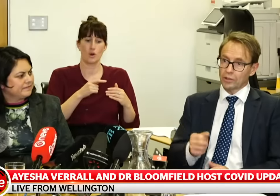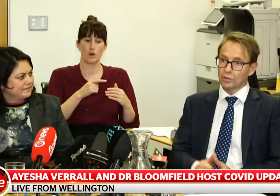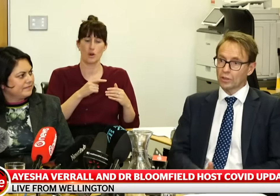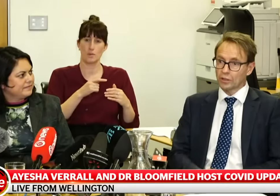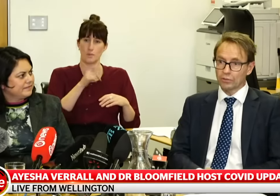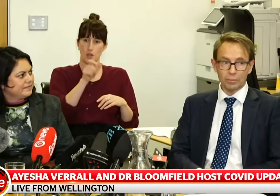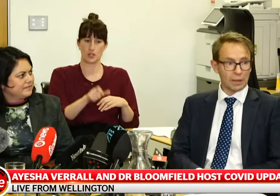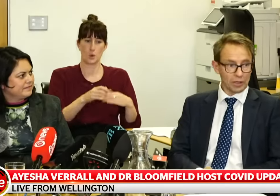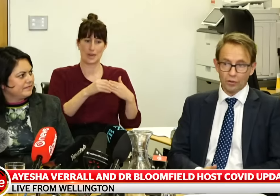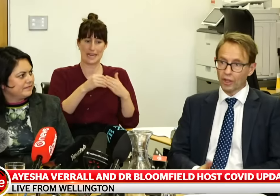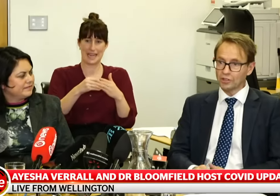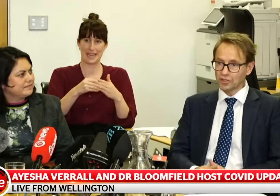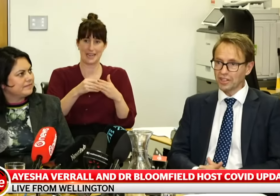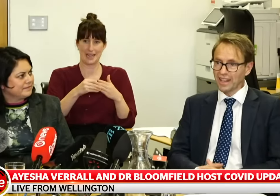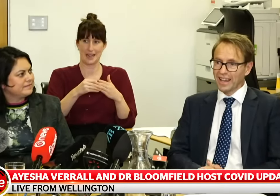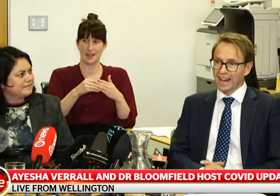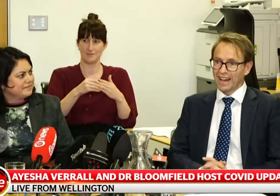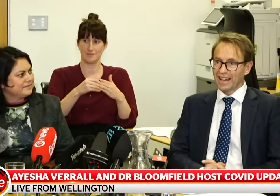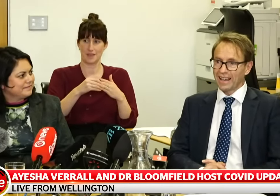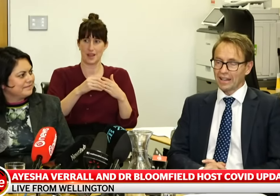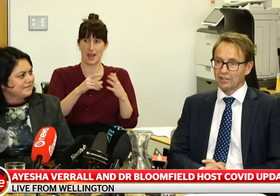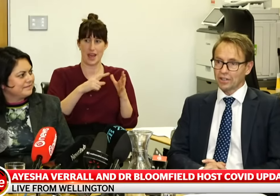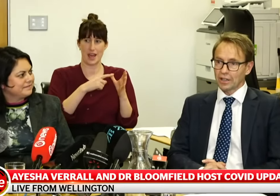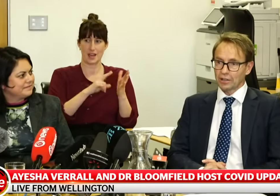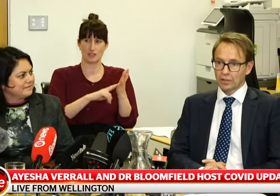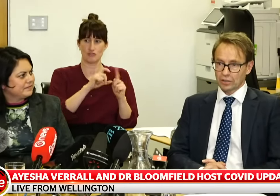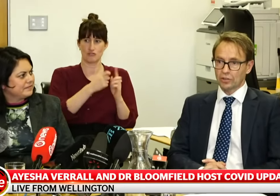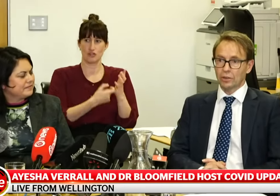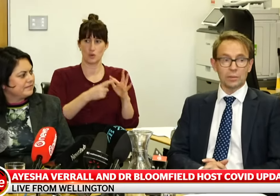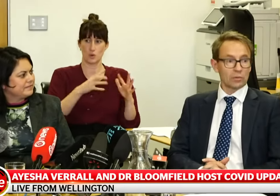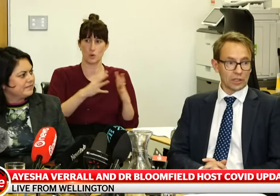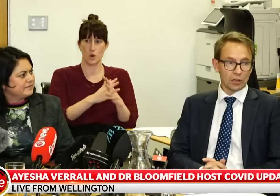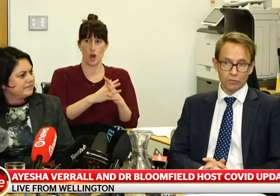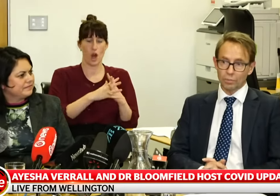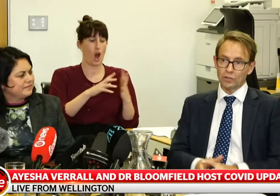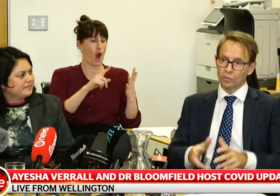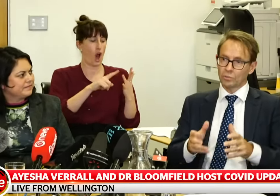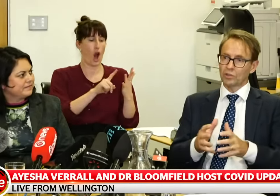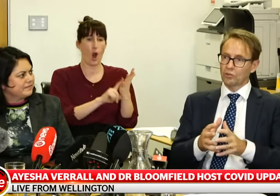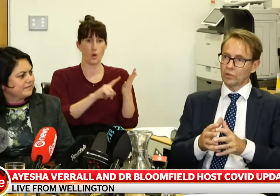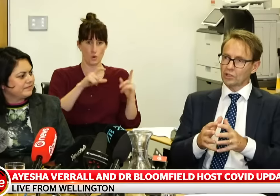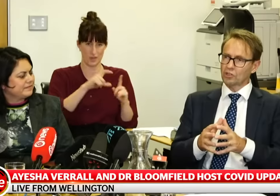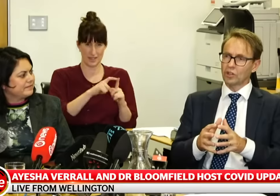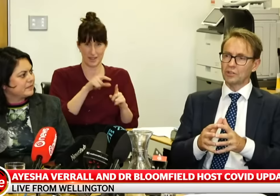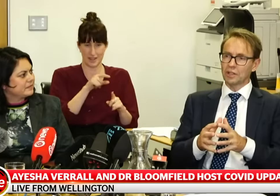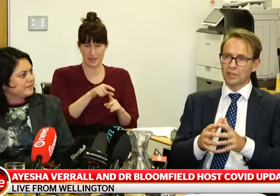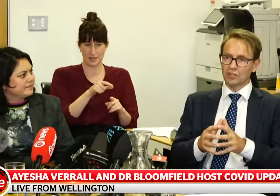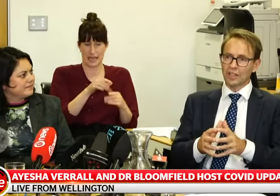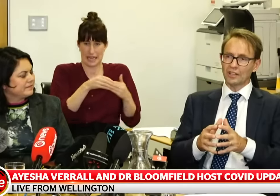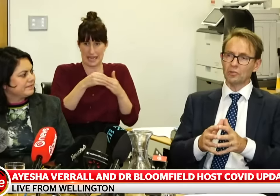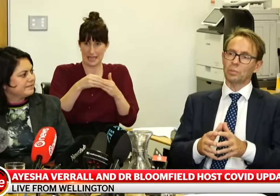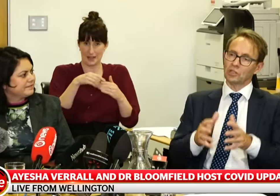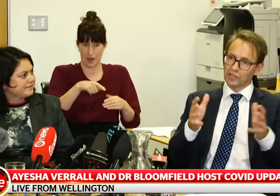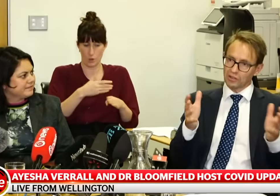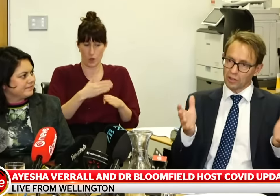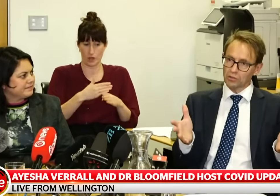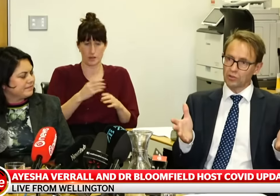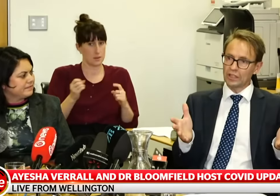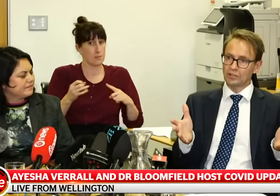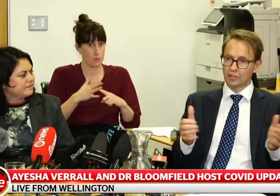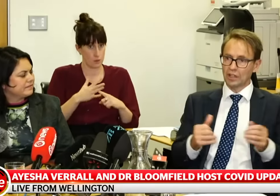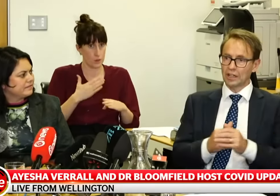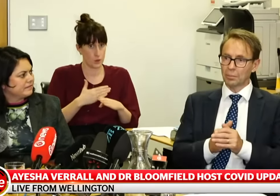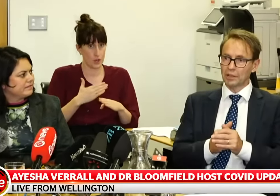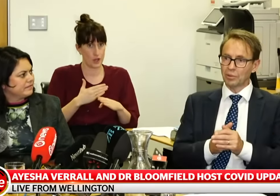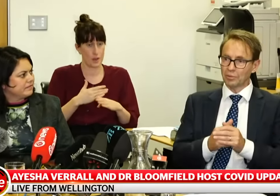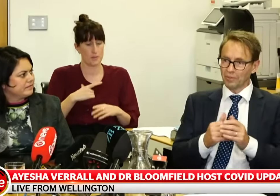to be the new head of the Public Health Agency, and I think it's going to be a really helpful piece of work, because it's really just trying to understand, especially in those